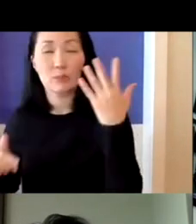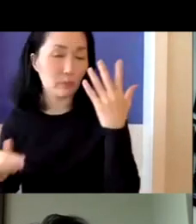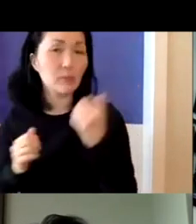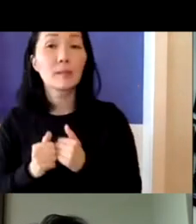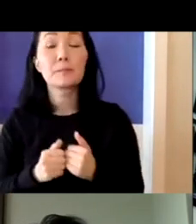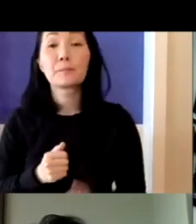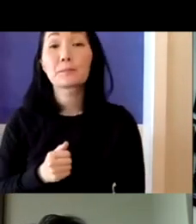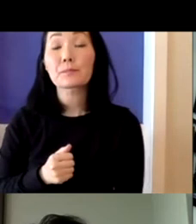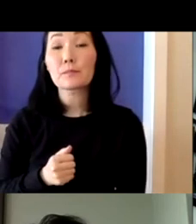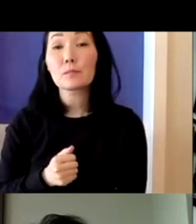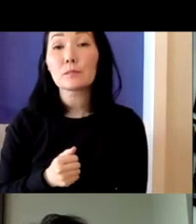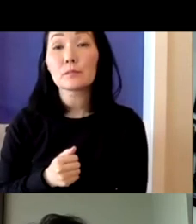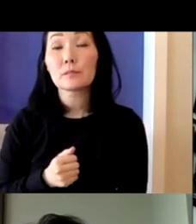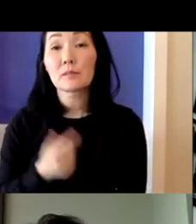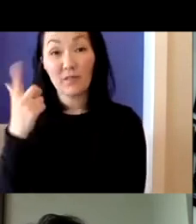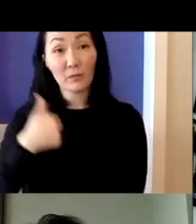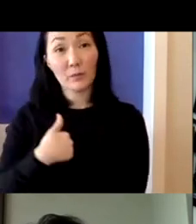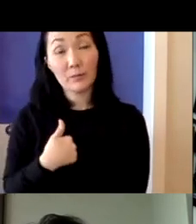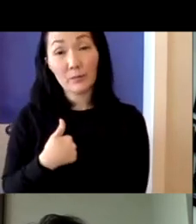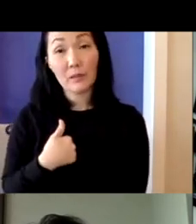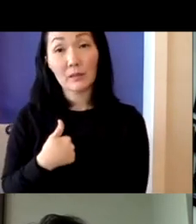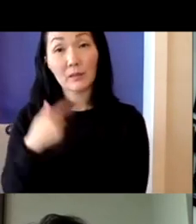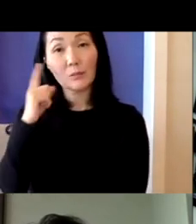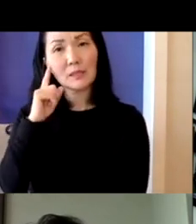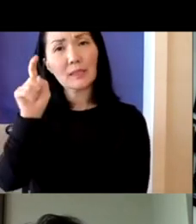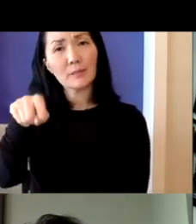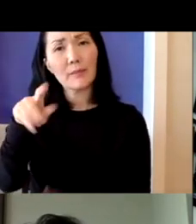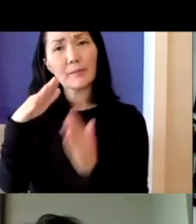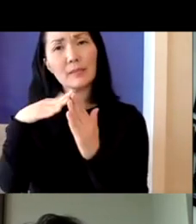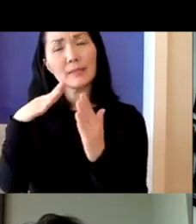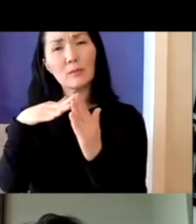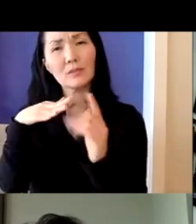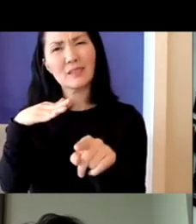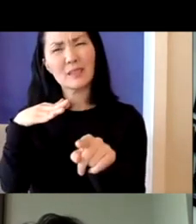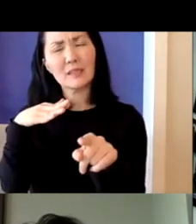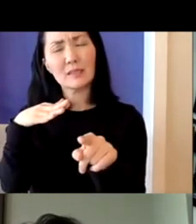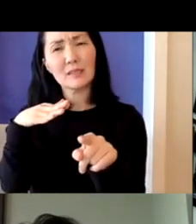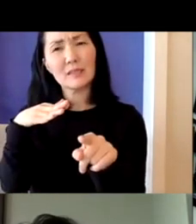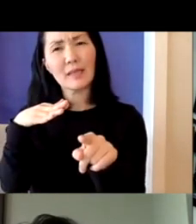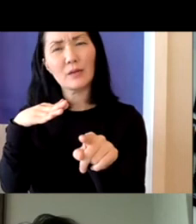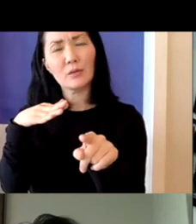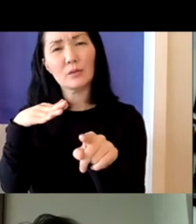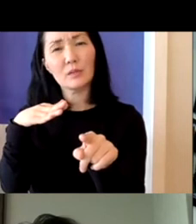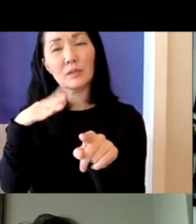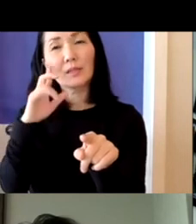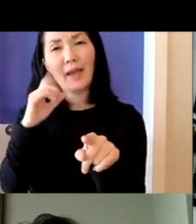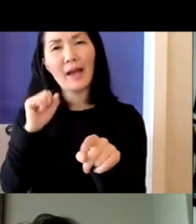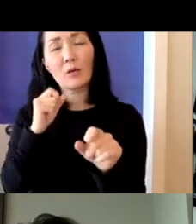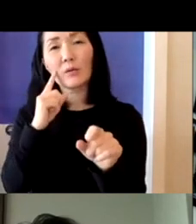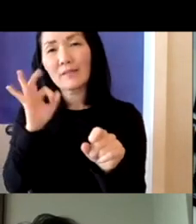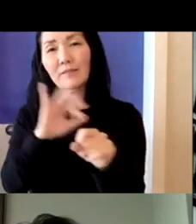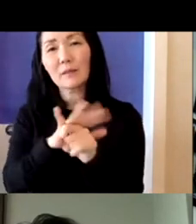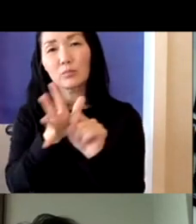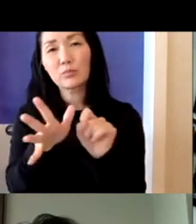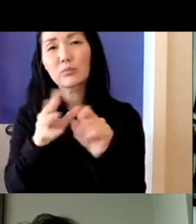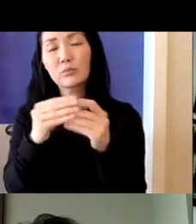to me there's a possibility of the downtown being viewed with some suspicion as we emerge from the pandemic. If its role